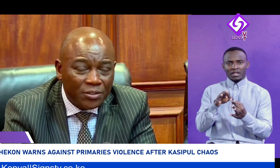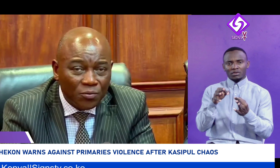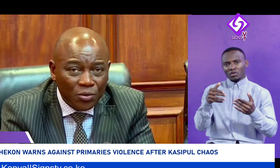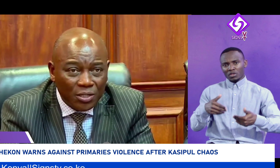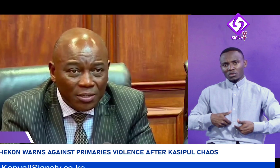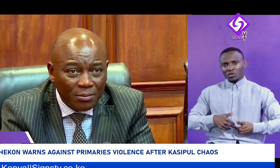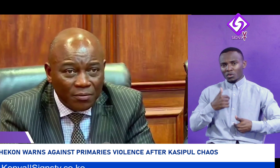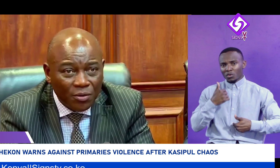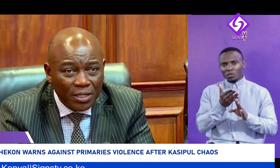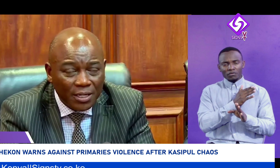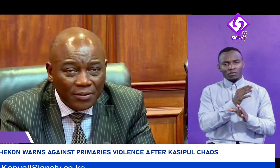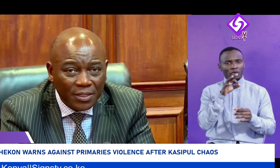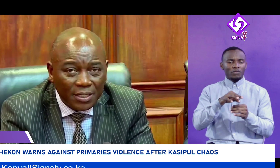to vote before in the country.